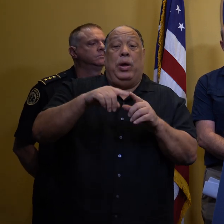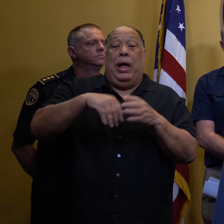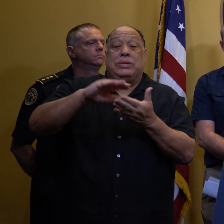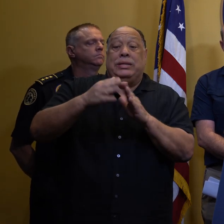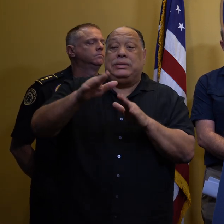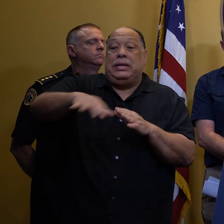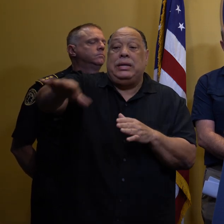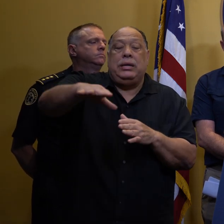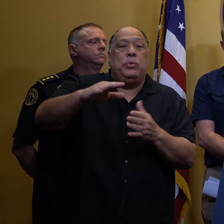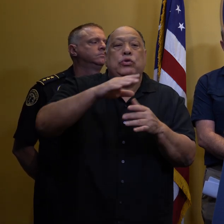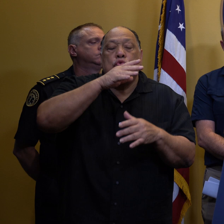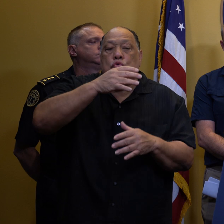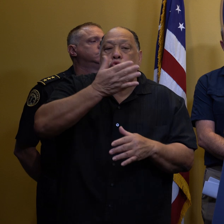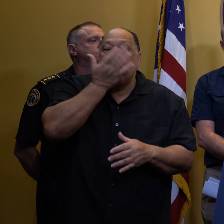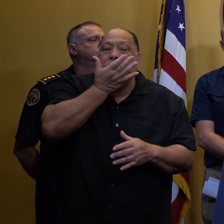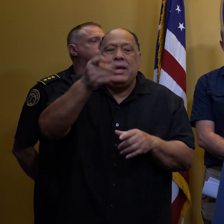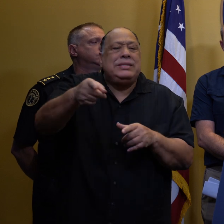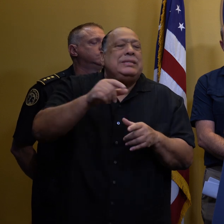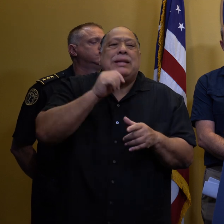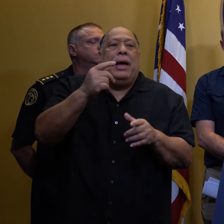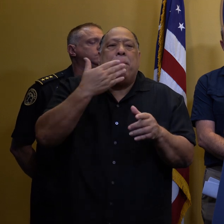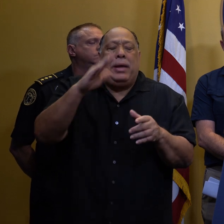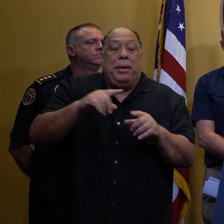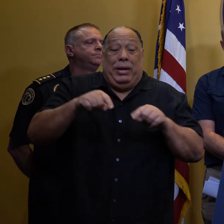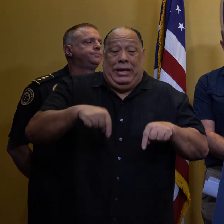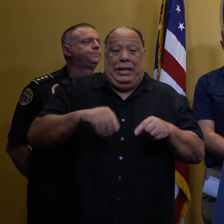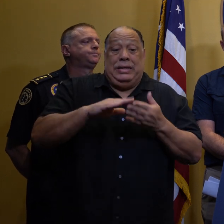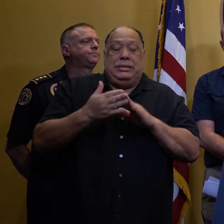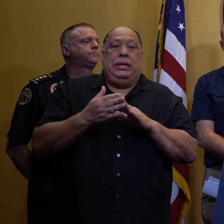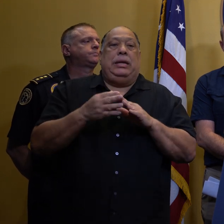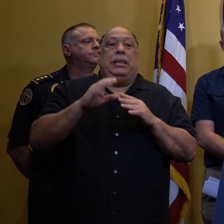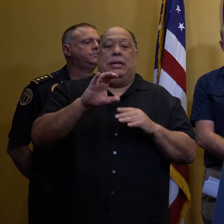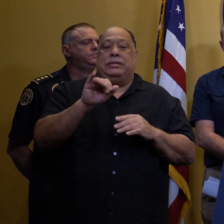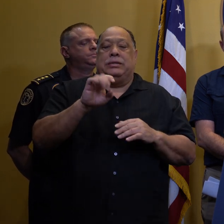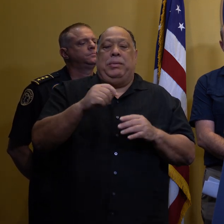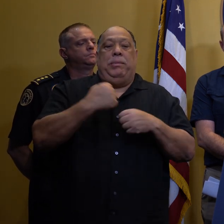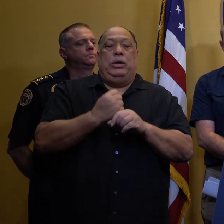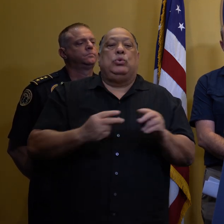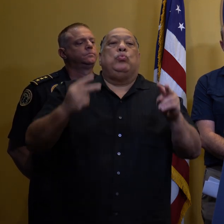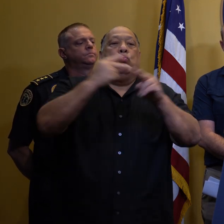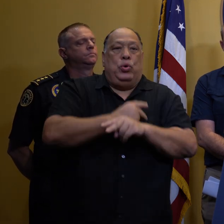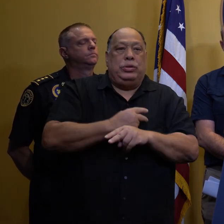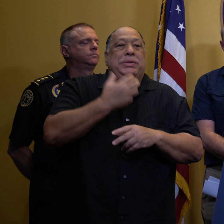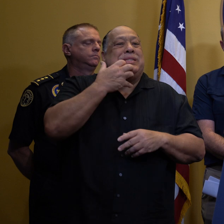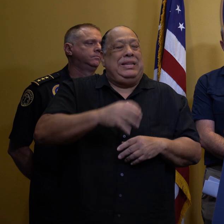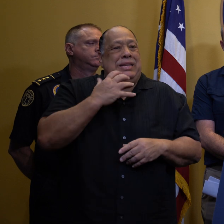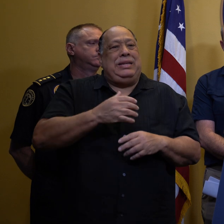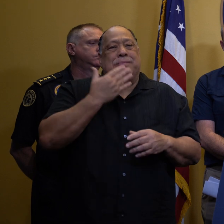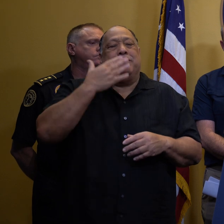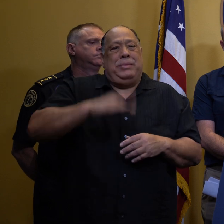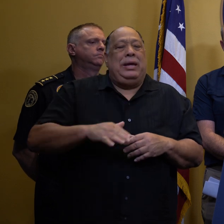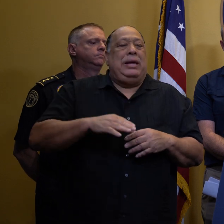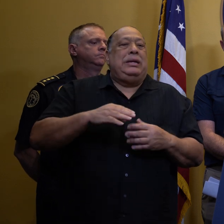that within the city environment itself. So because of that, again, it puts an extra burden on the population, especially if